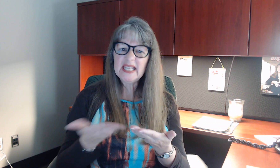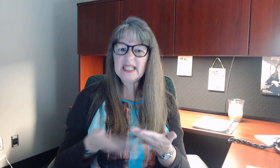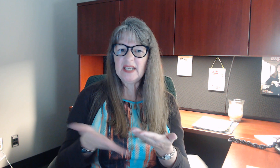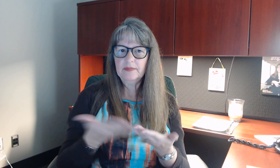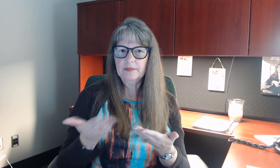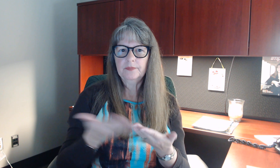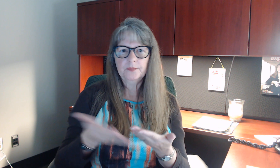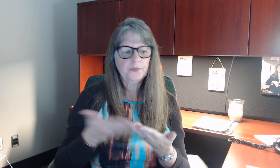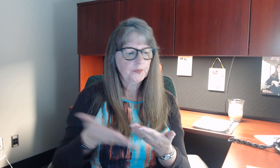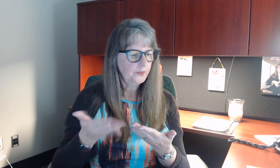Easy.